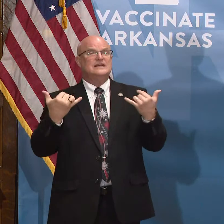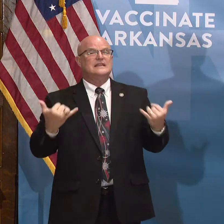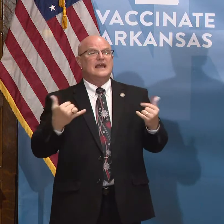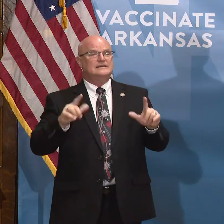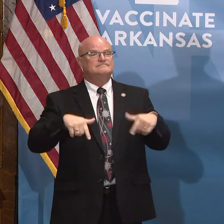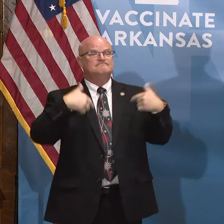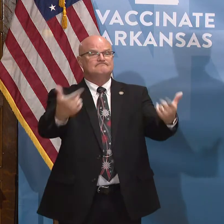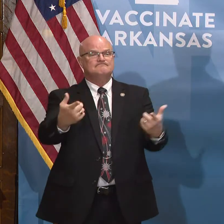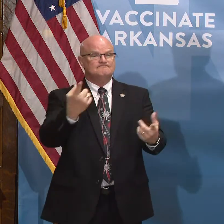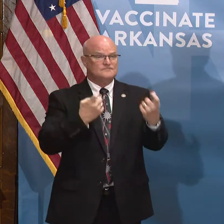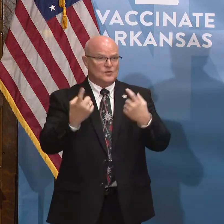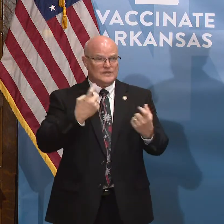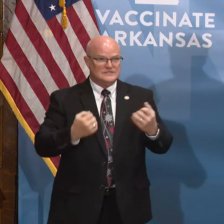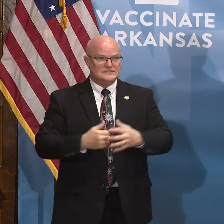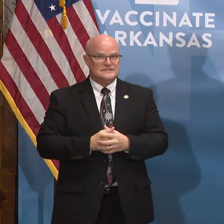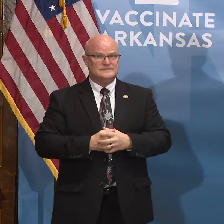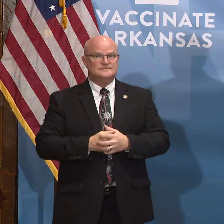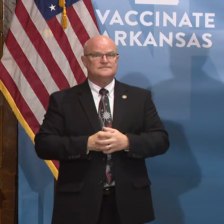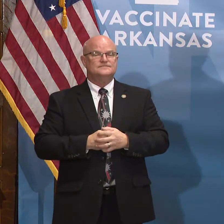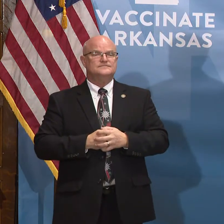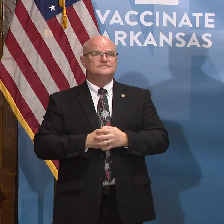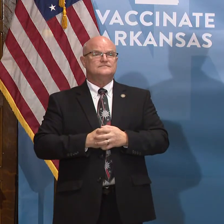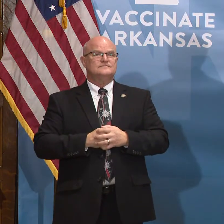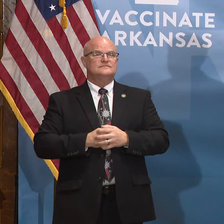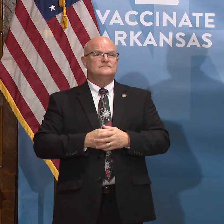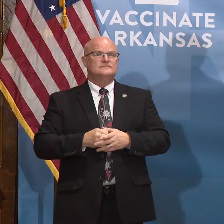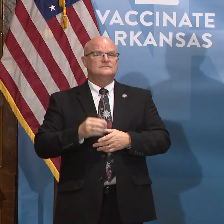we'll turn it over for any questions.